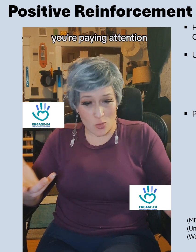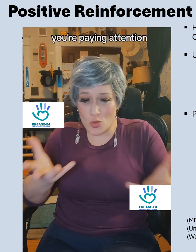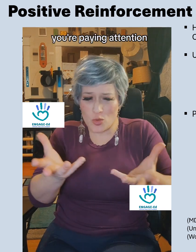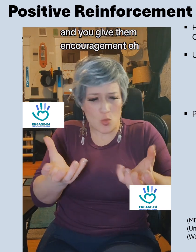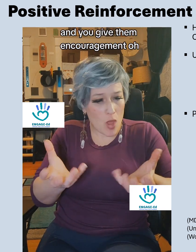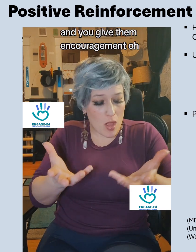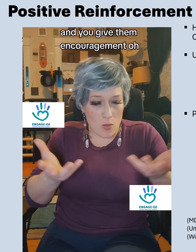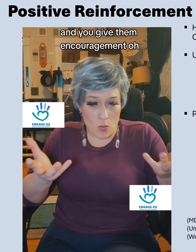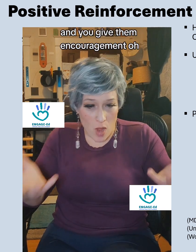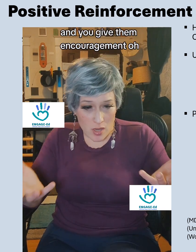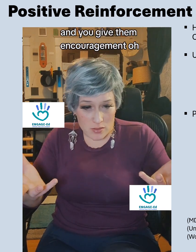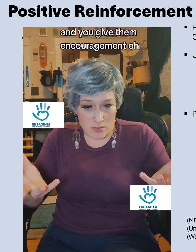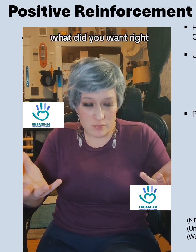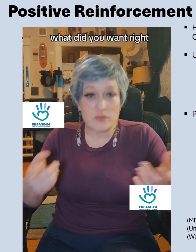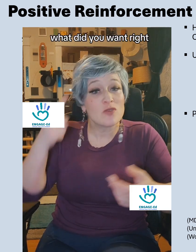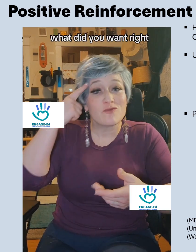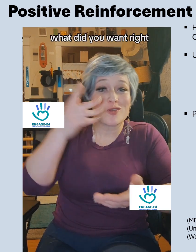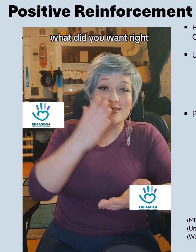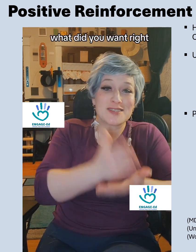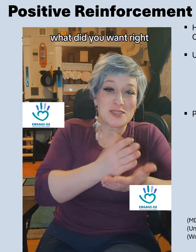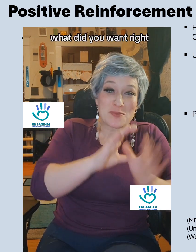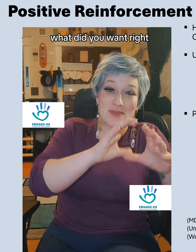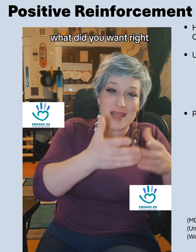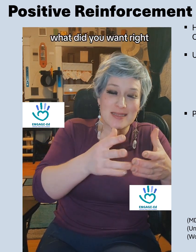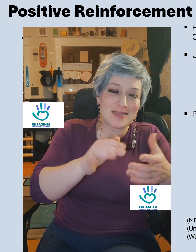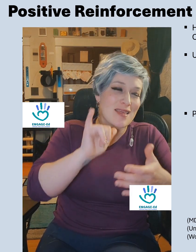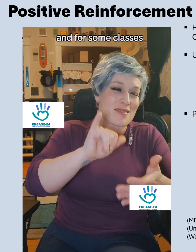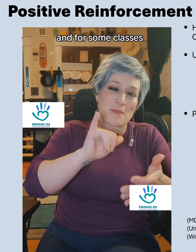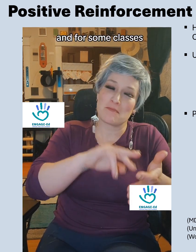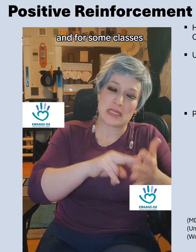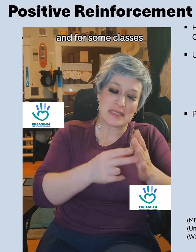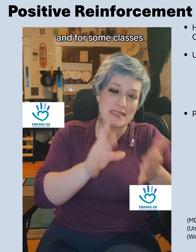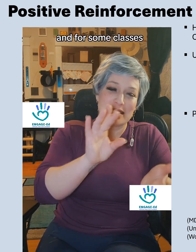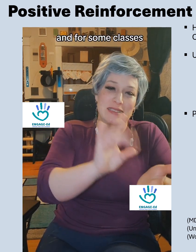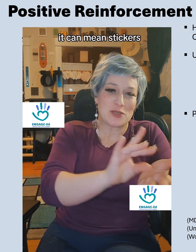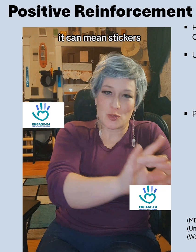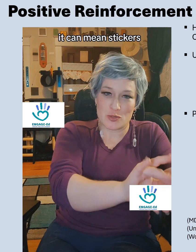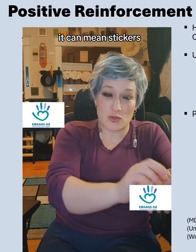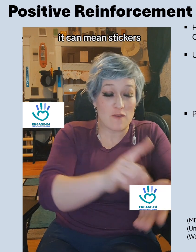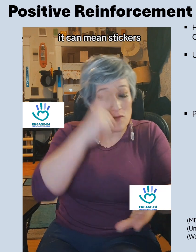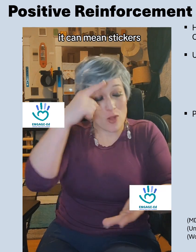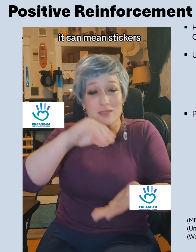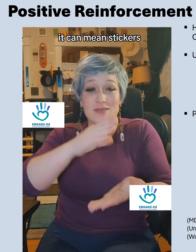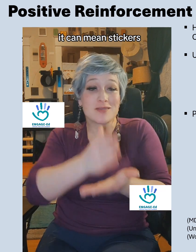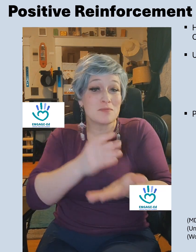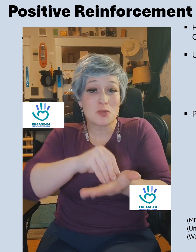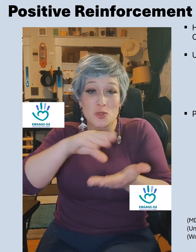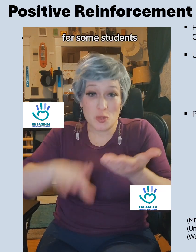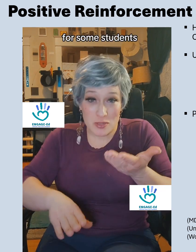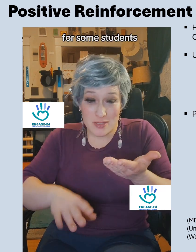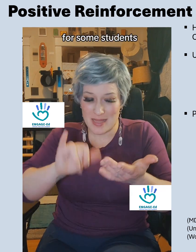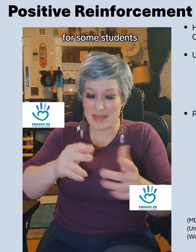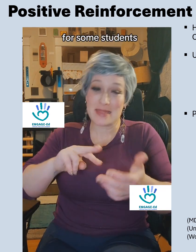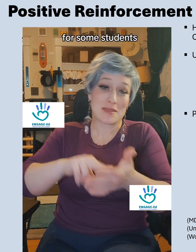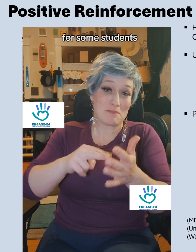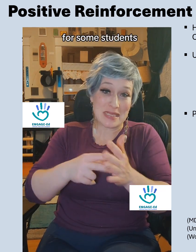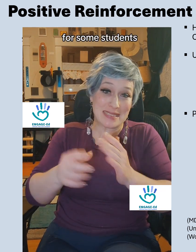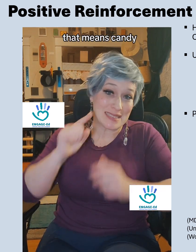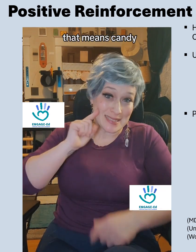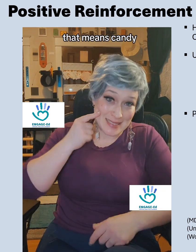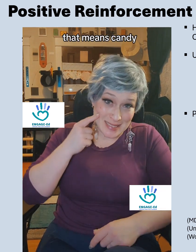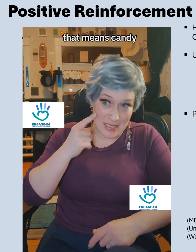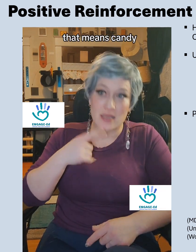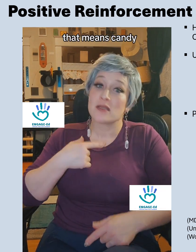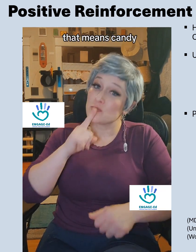attention and you give them encouragement. Oh, what did you want? Right? And for some classes, it can mean stickers. For some students,